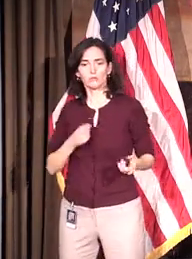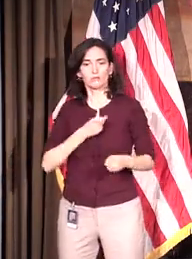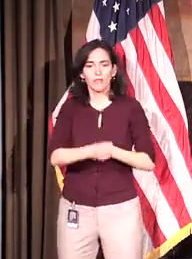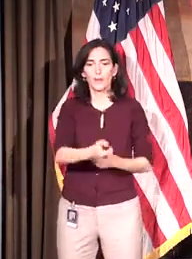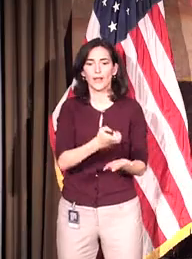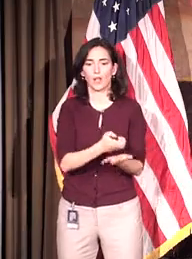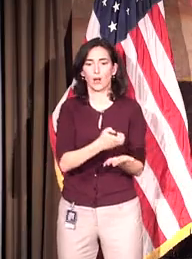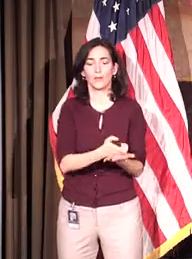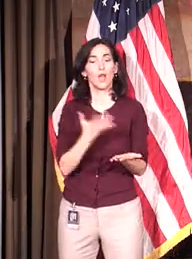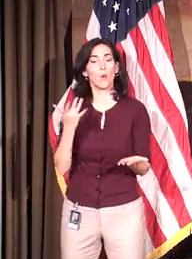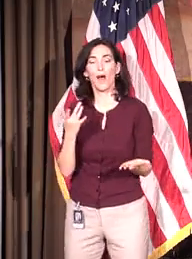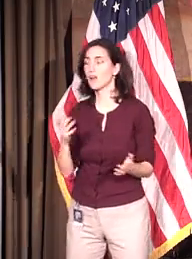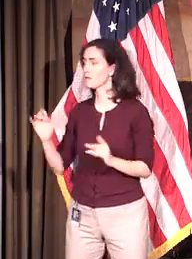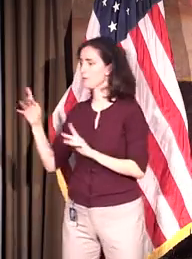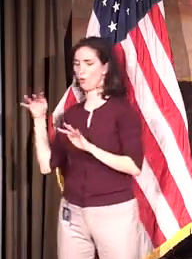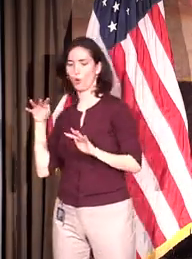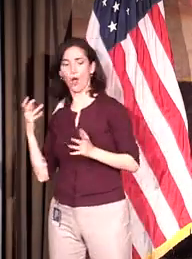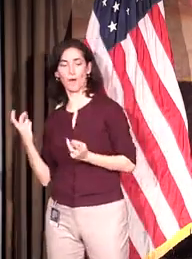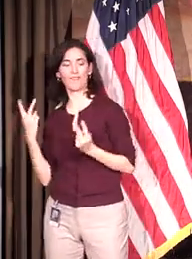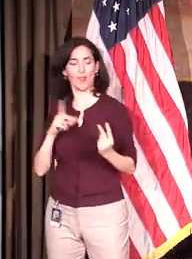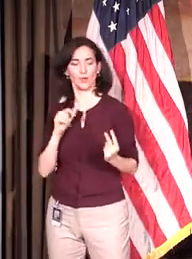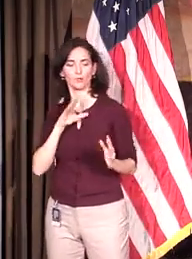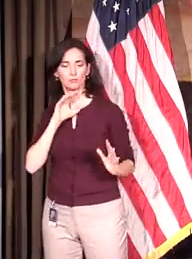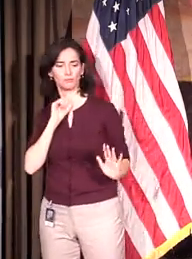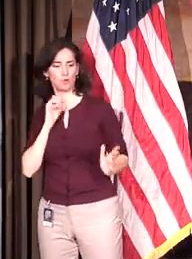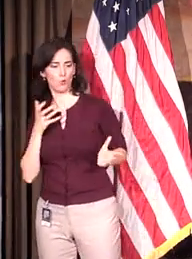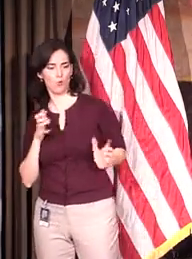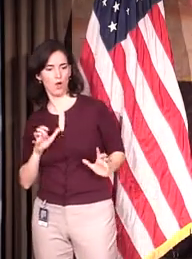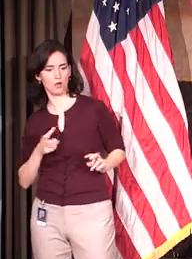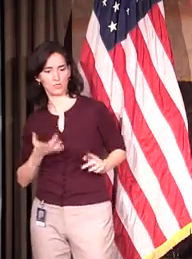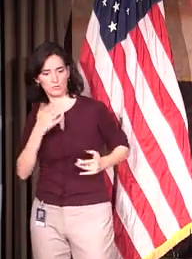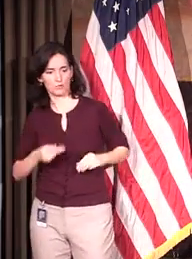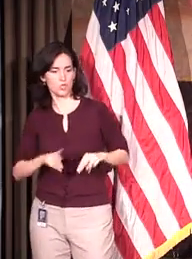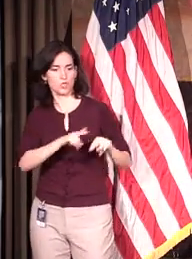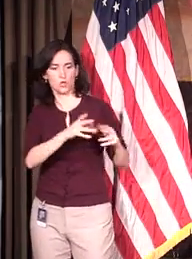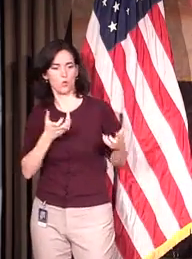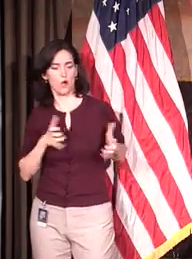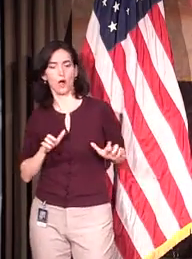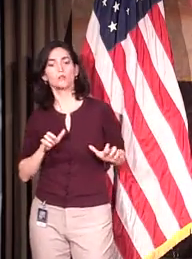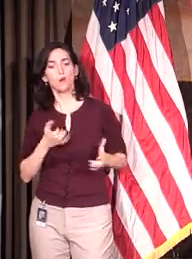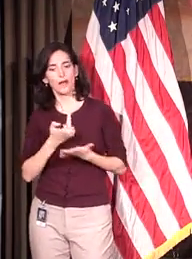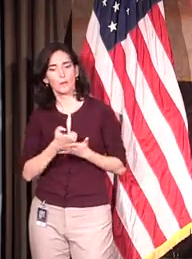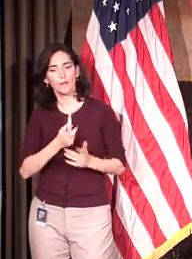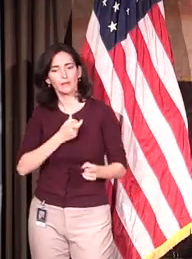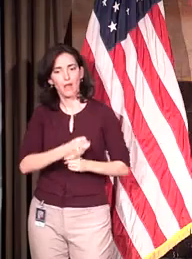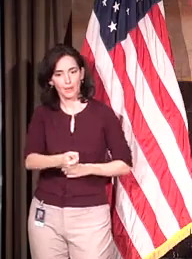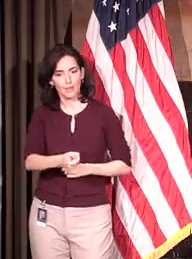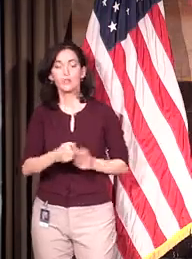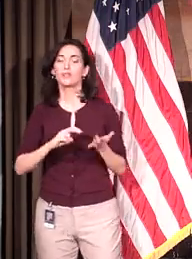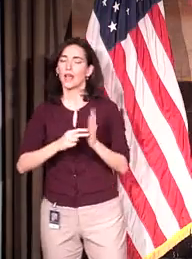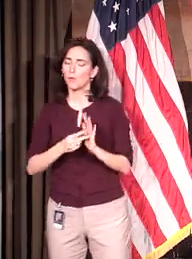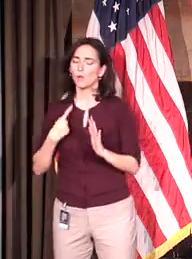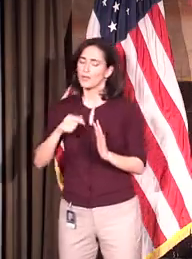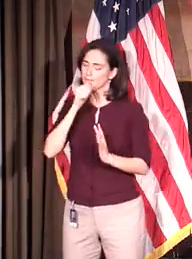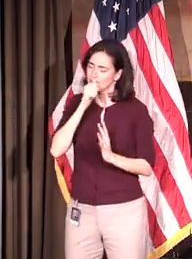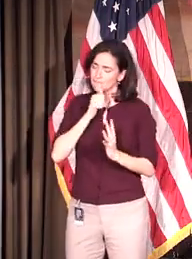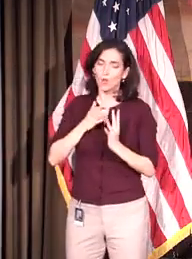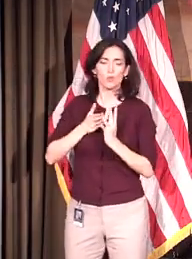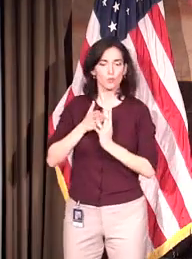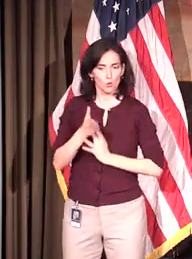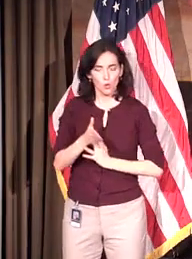your state and that sort of thing. So we just need to get through this. We need to follow the data, follow the